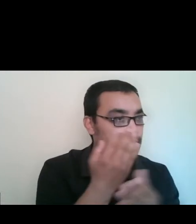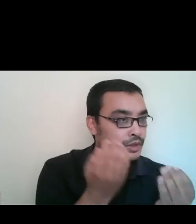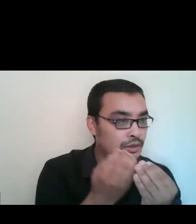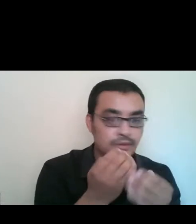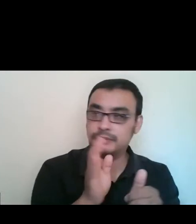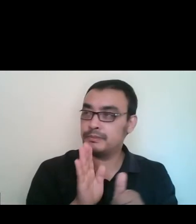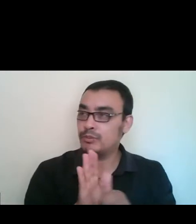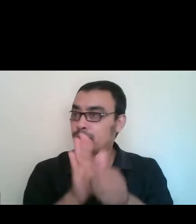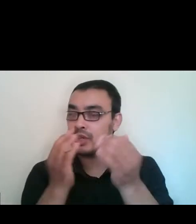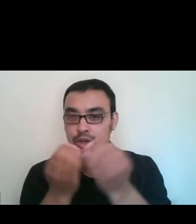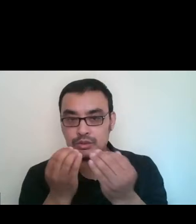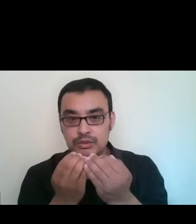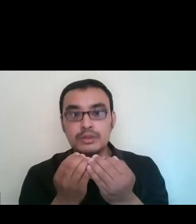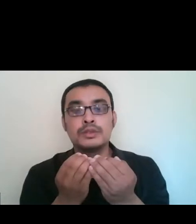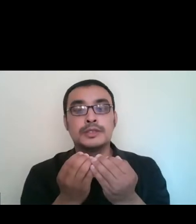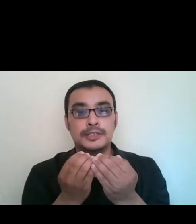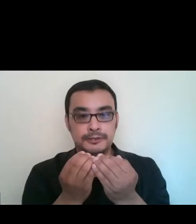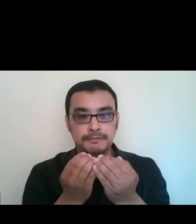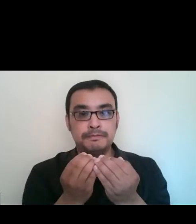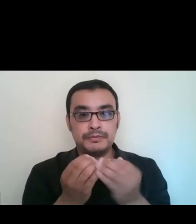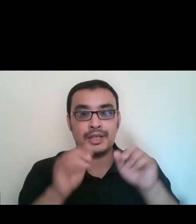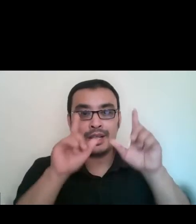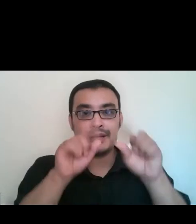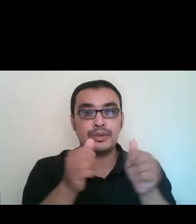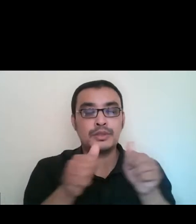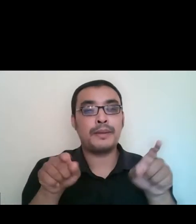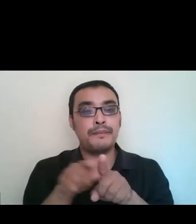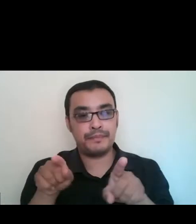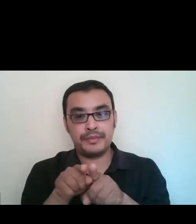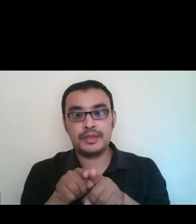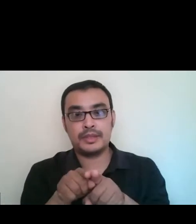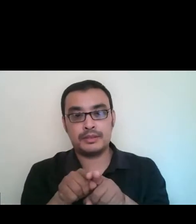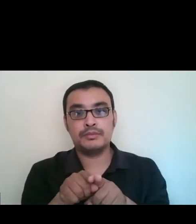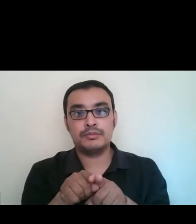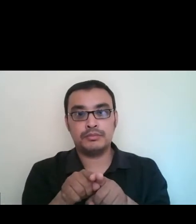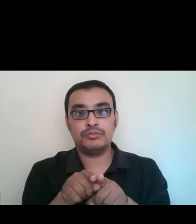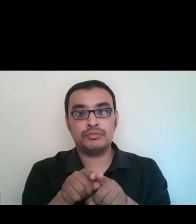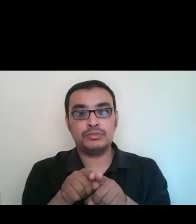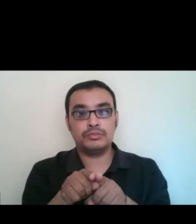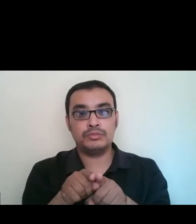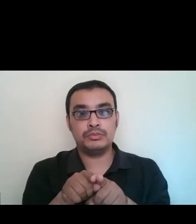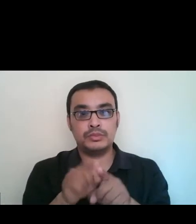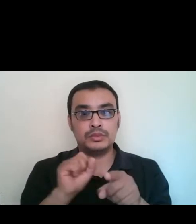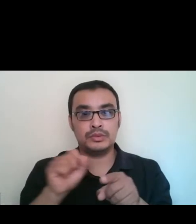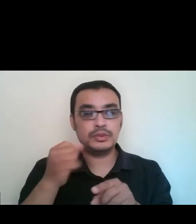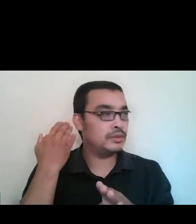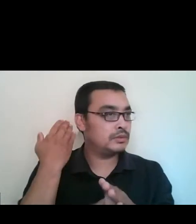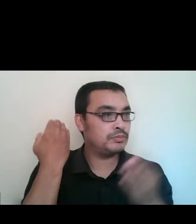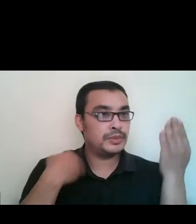promote, need young people to practice non-violence